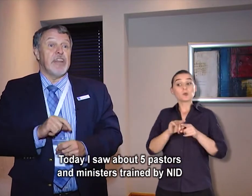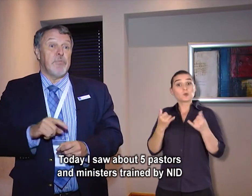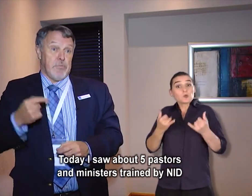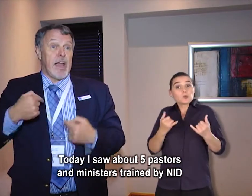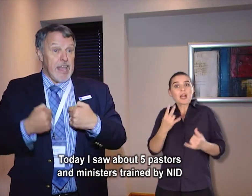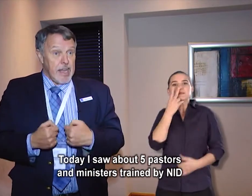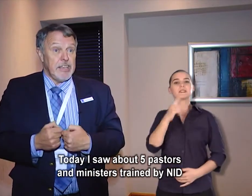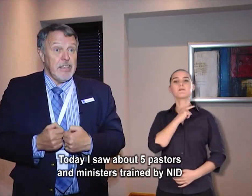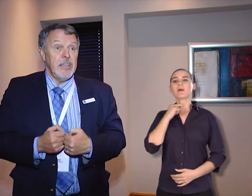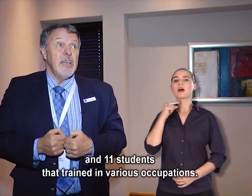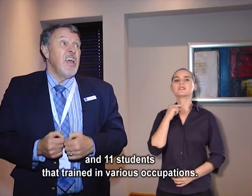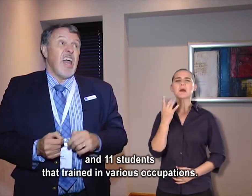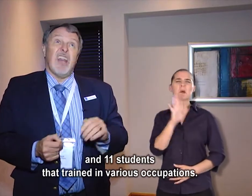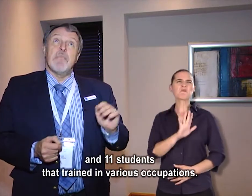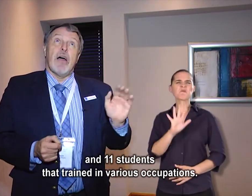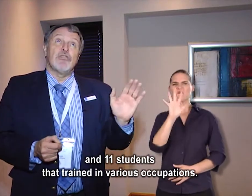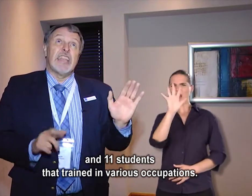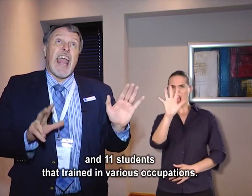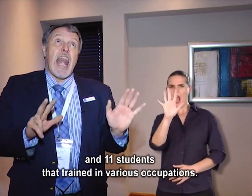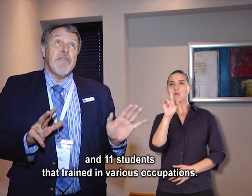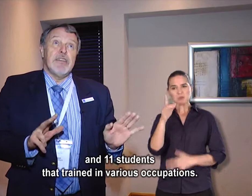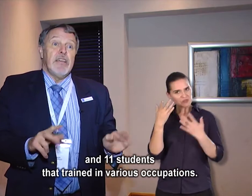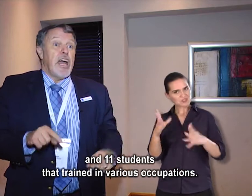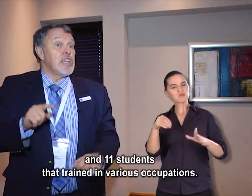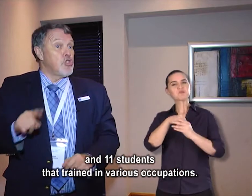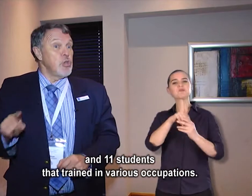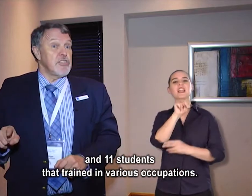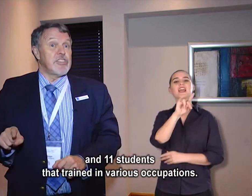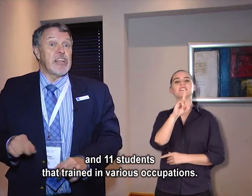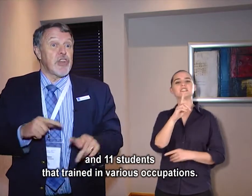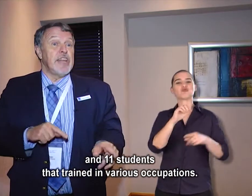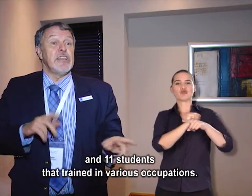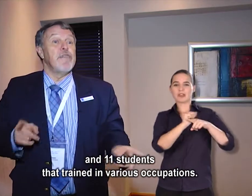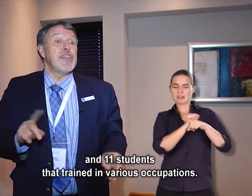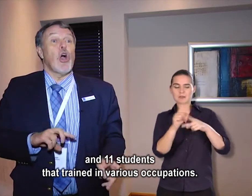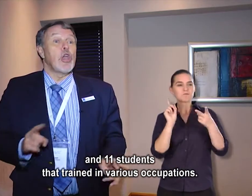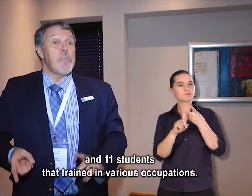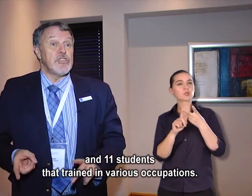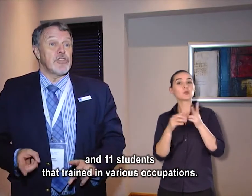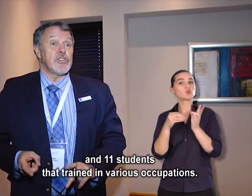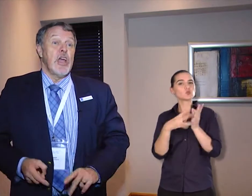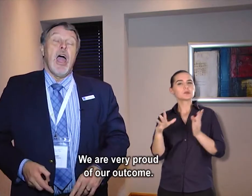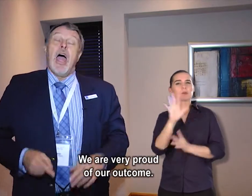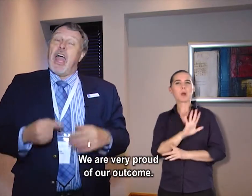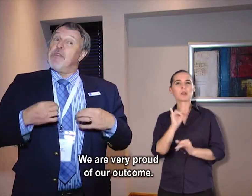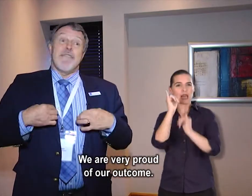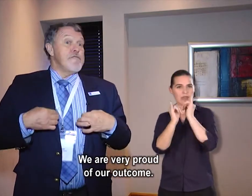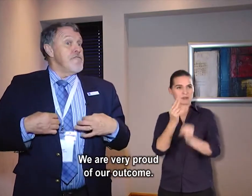trained by NID and about 11 students that train in different occupations. And we are